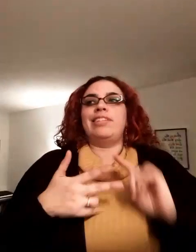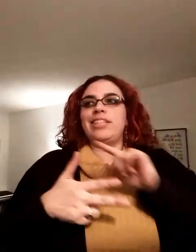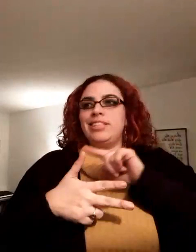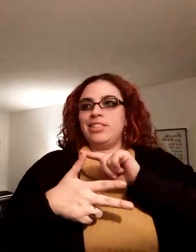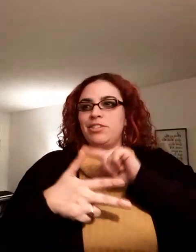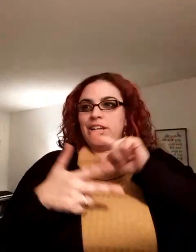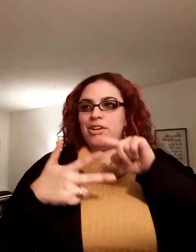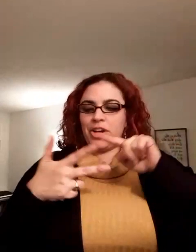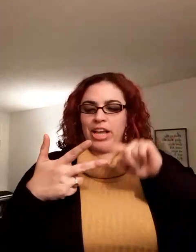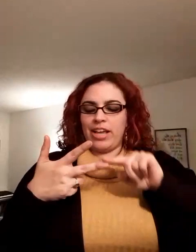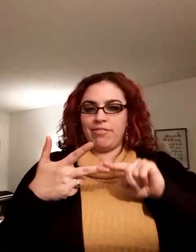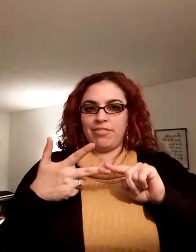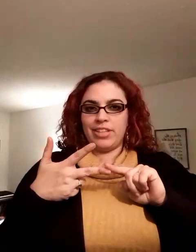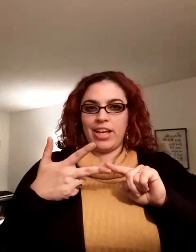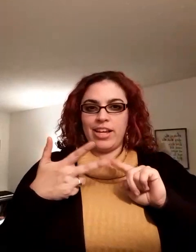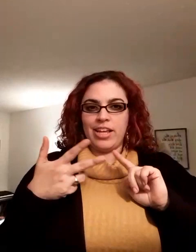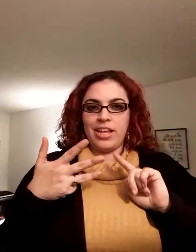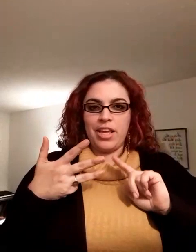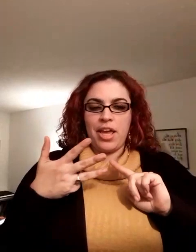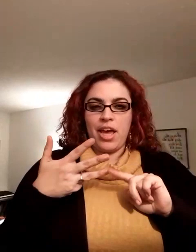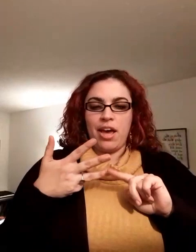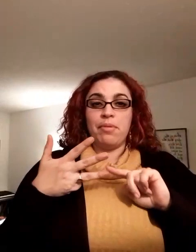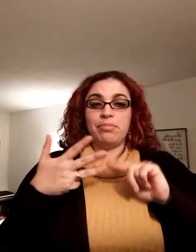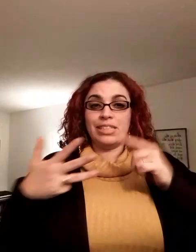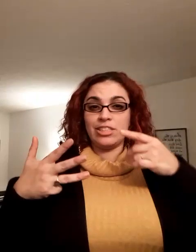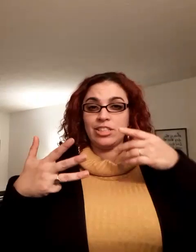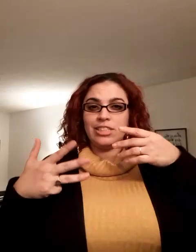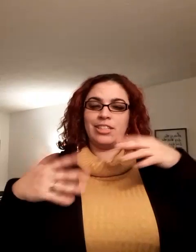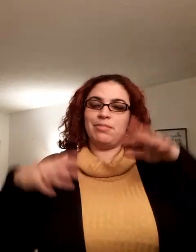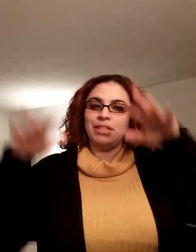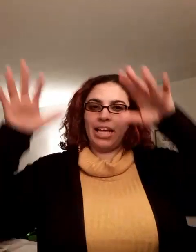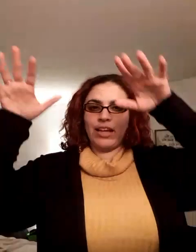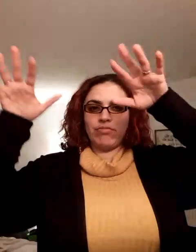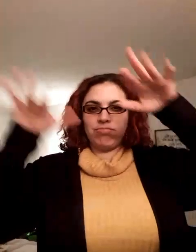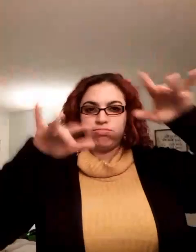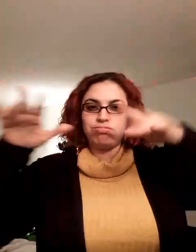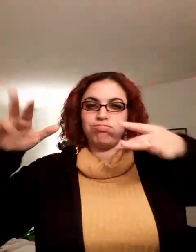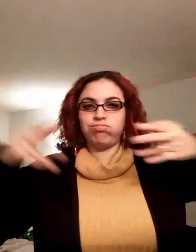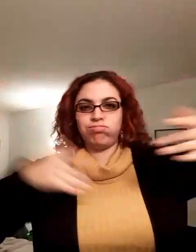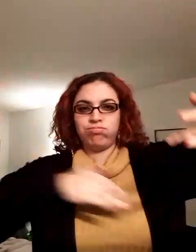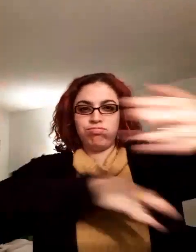Let's see, tornado, hurricane, flood. Blizzard is going to be like,